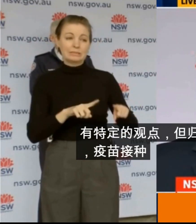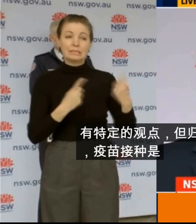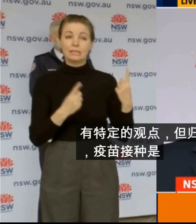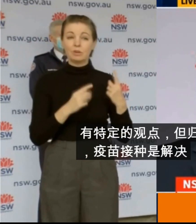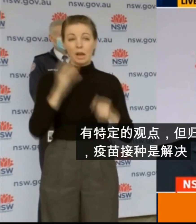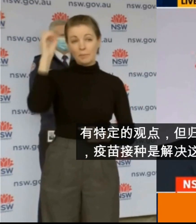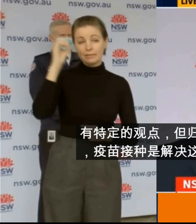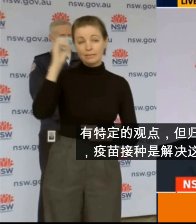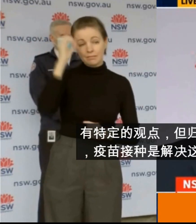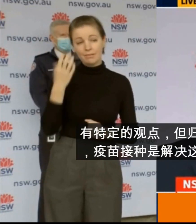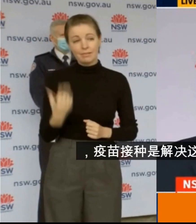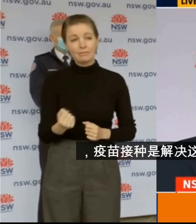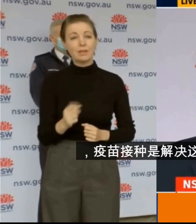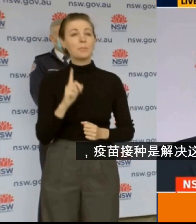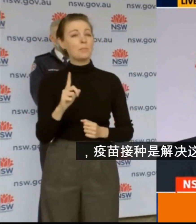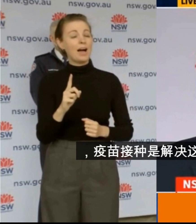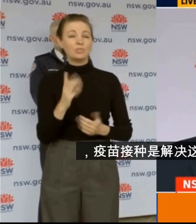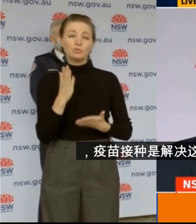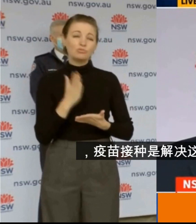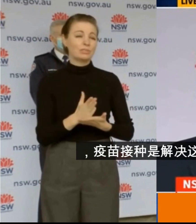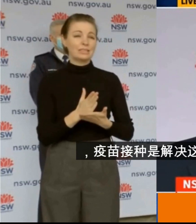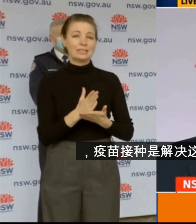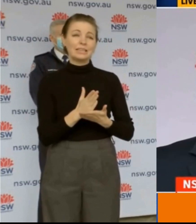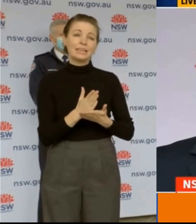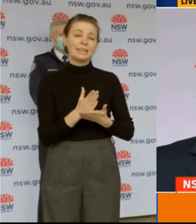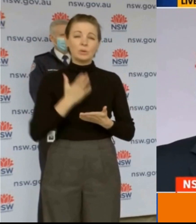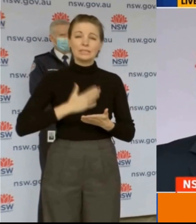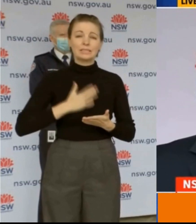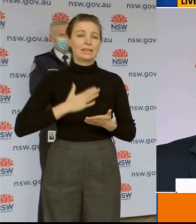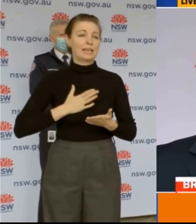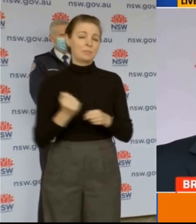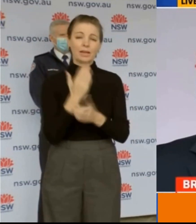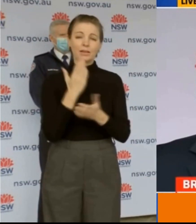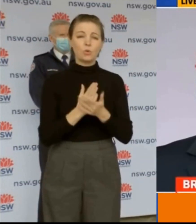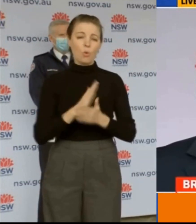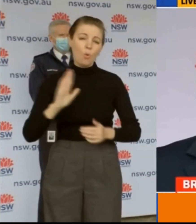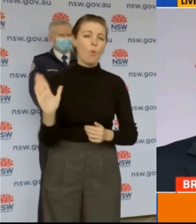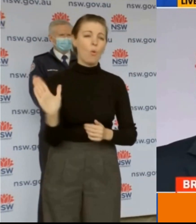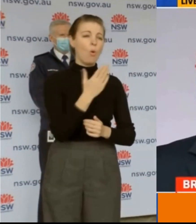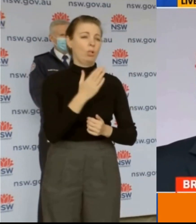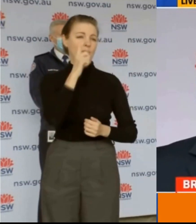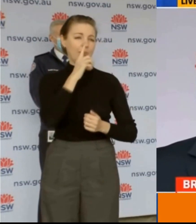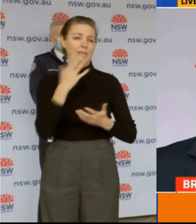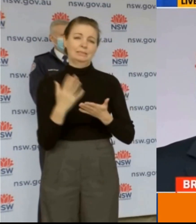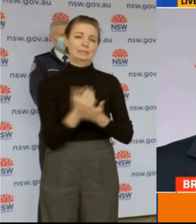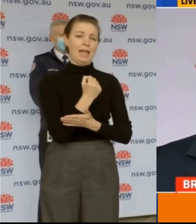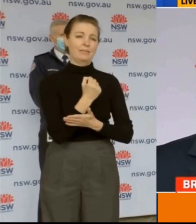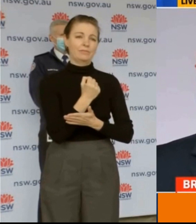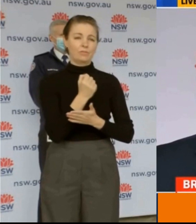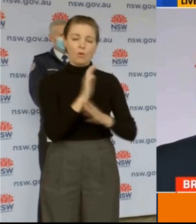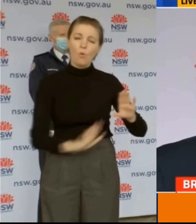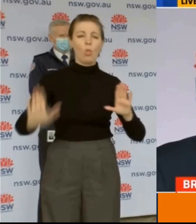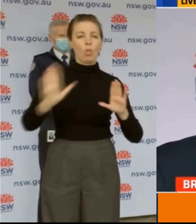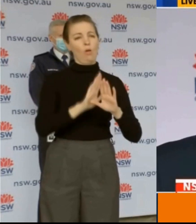day, vaccination is the way out of this. We all owe it to our broader community, to our family, to our nation to get vaccinated. But what are